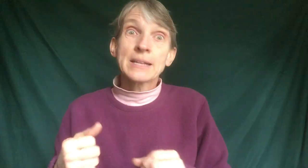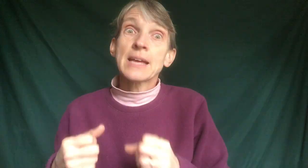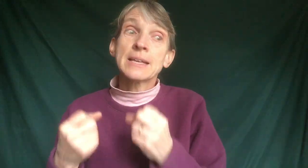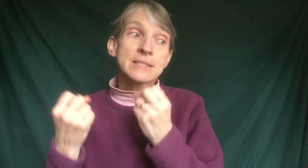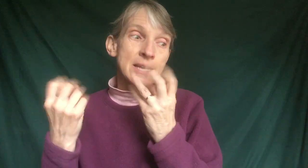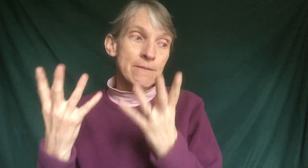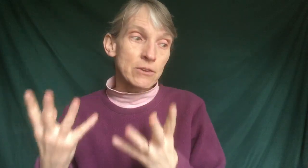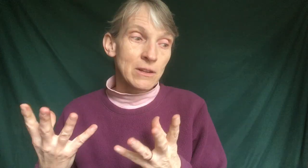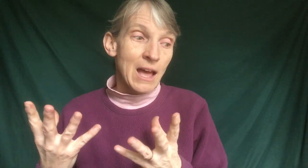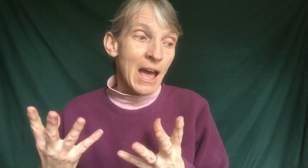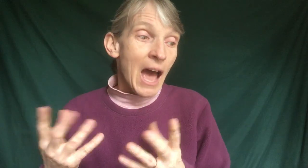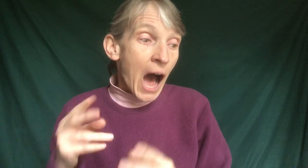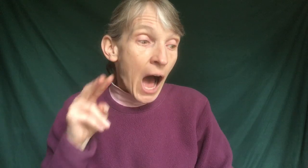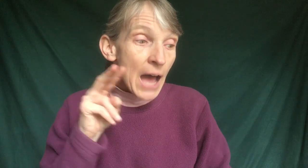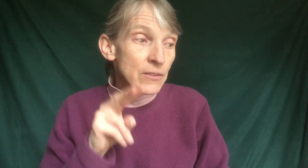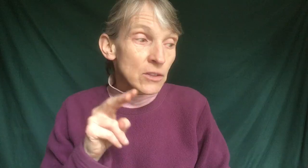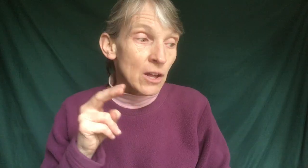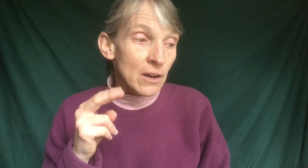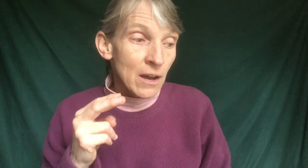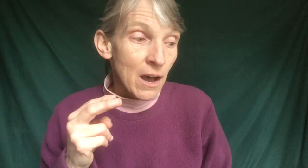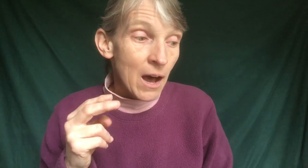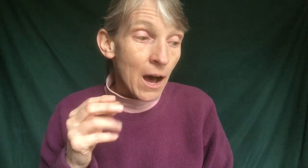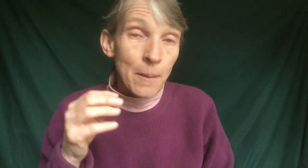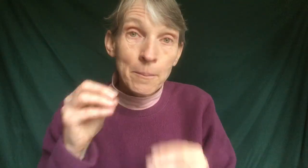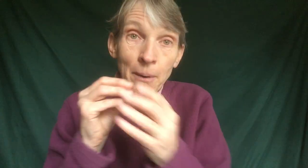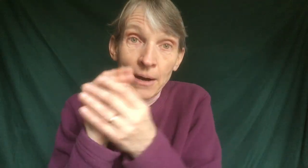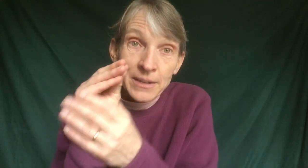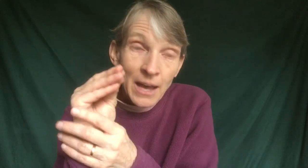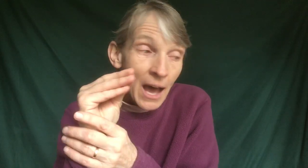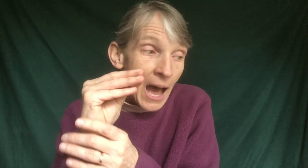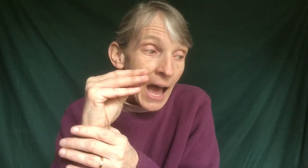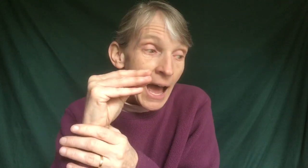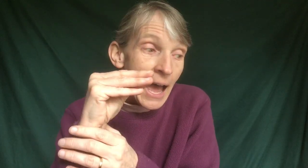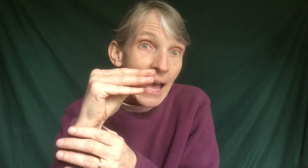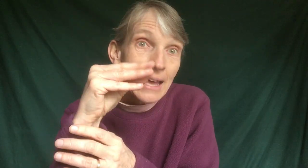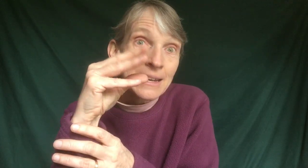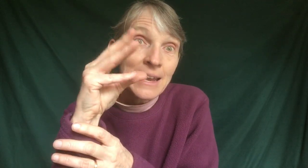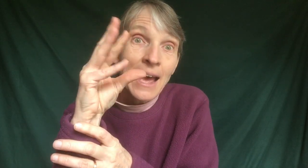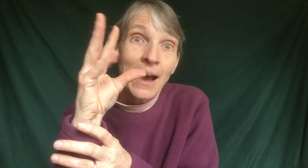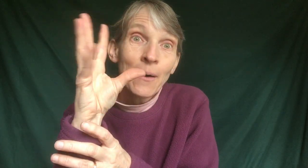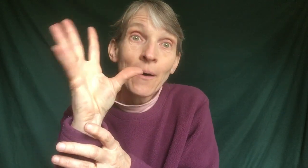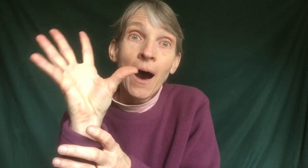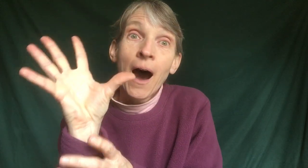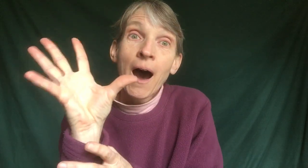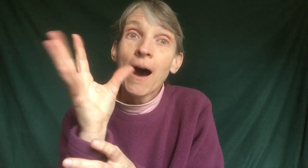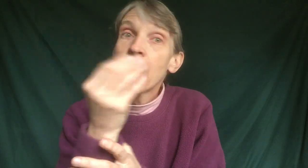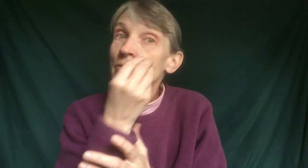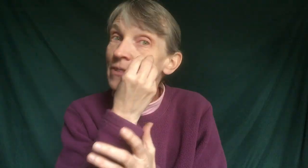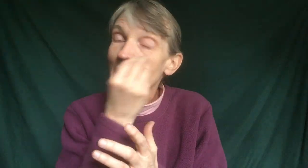has several. And look, a bud, and now a